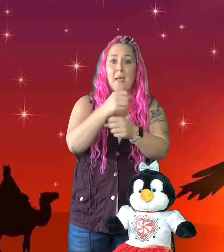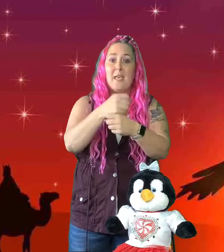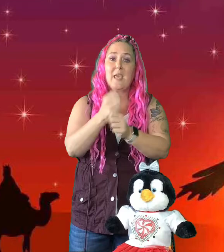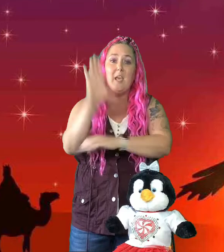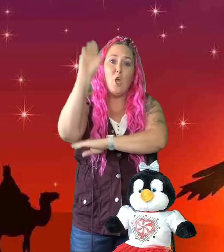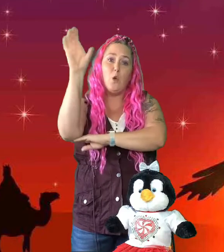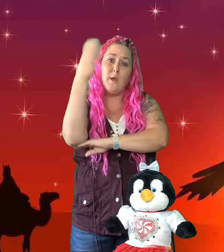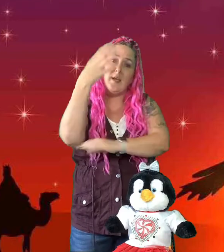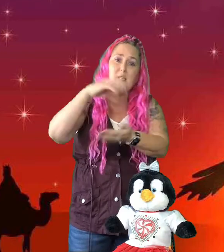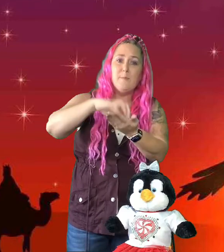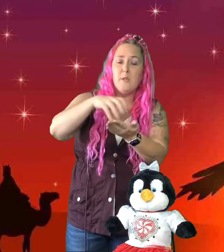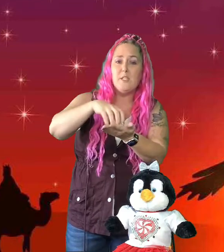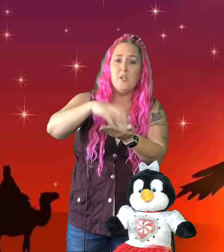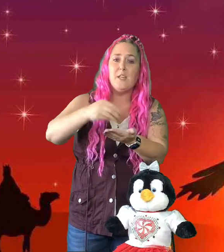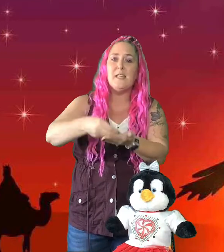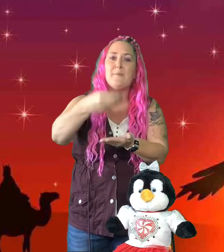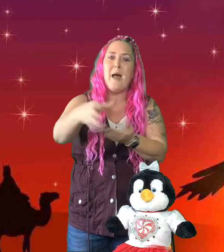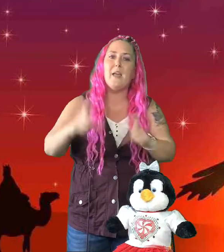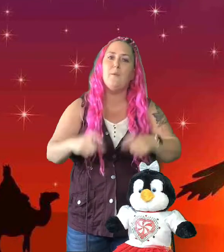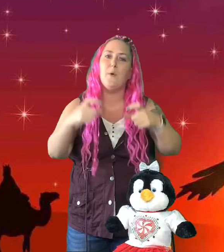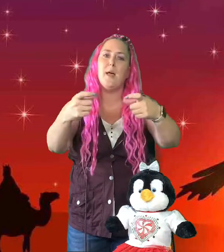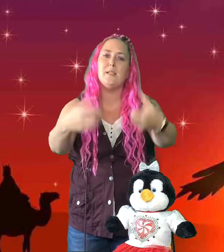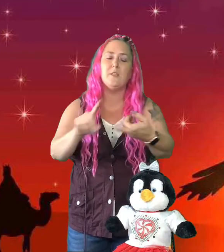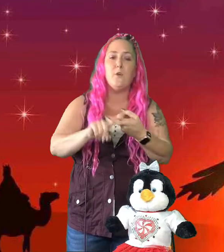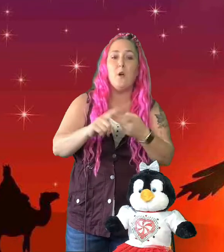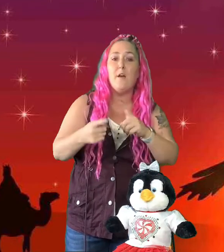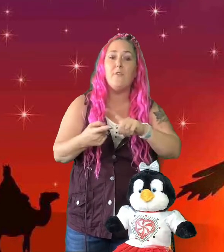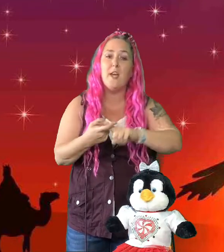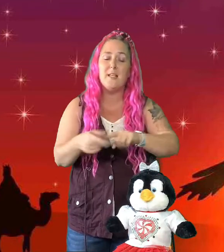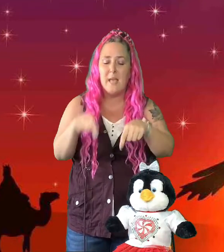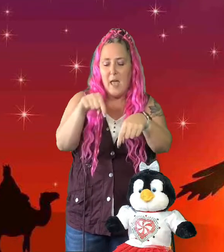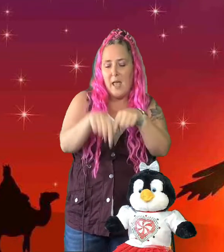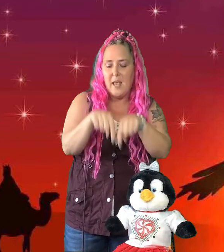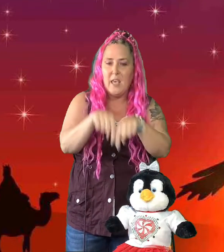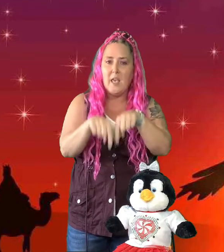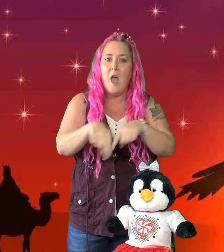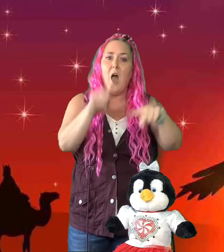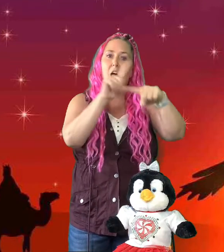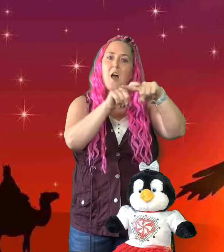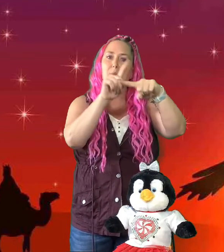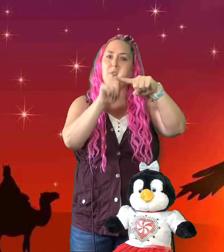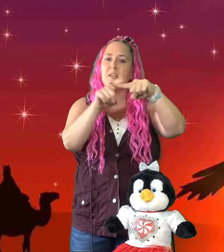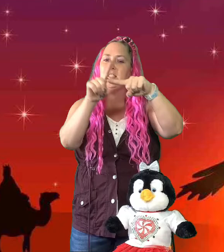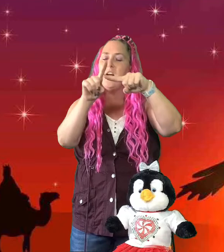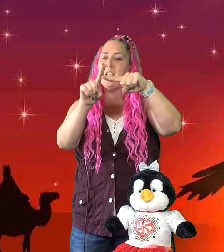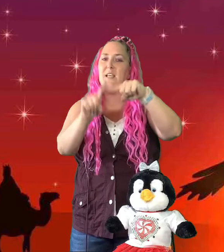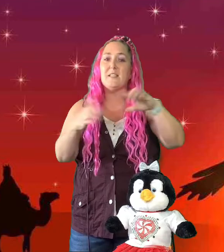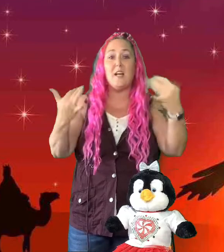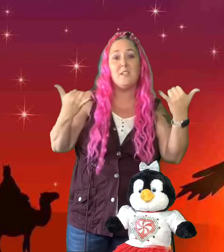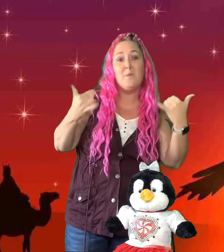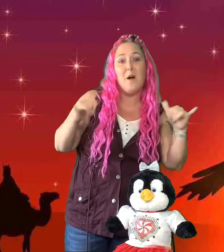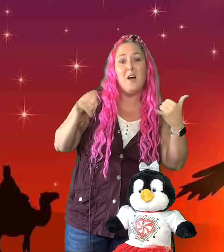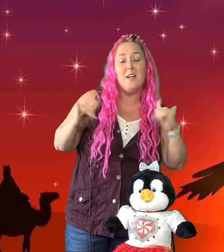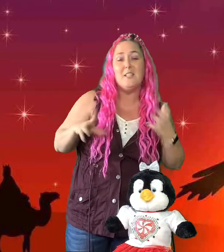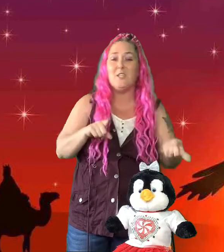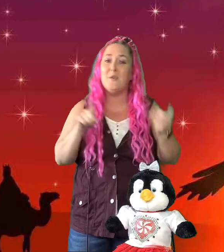Making Christmas cookies, buying presents for our friends, hanging up the stockings, lots of parties to